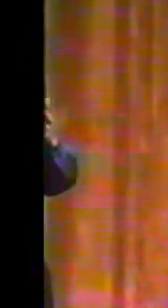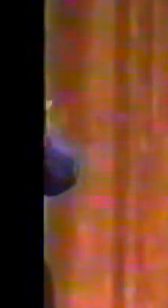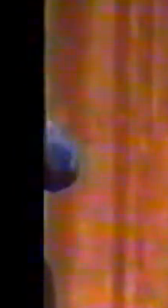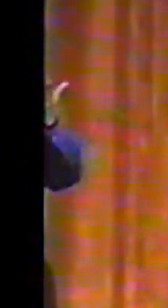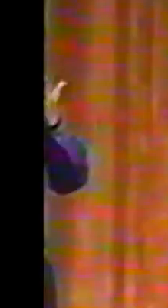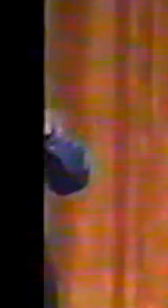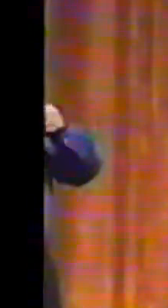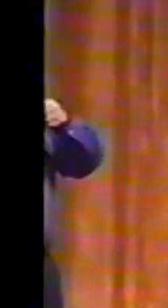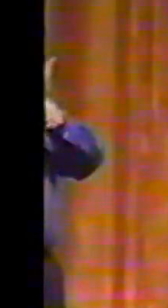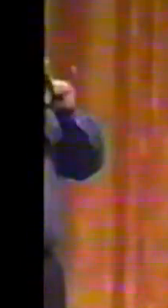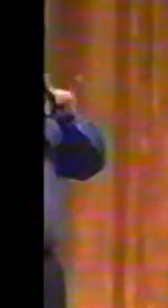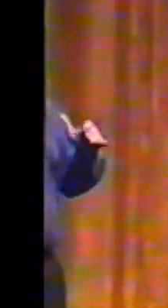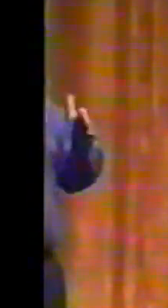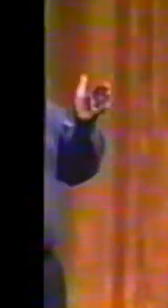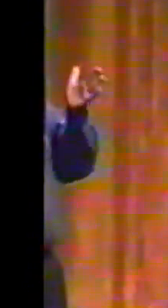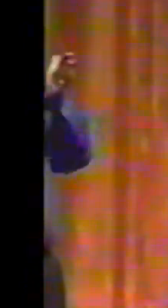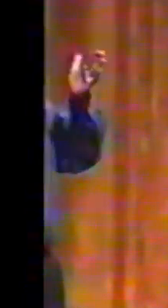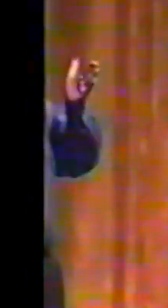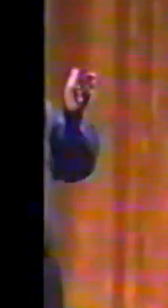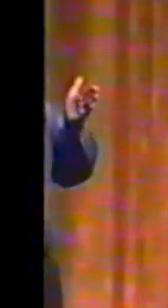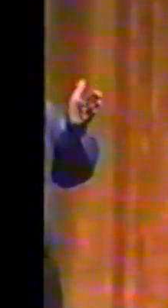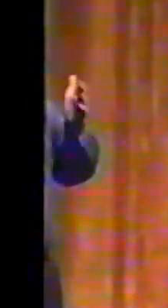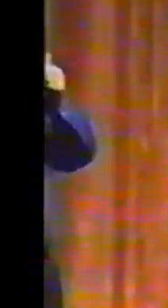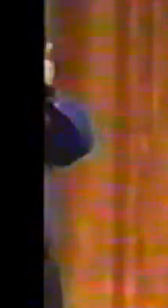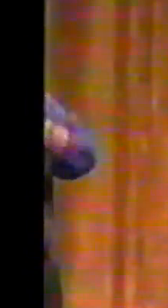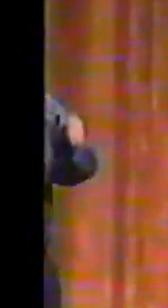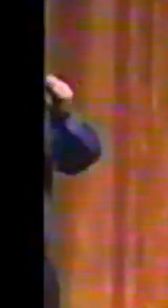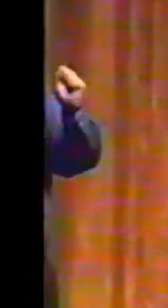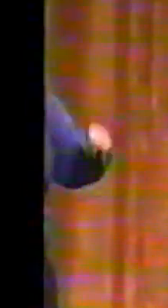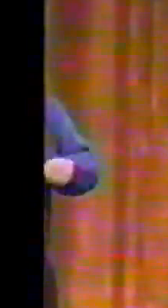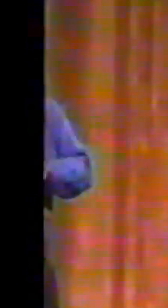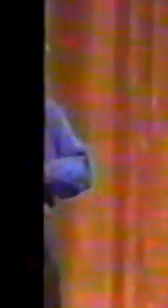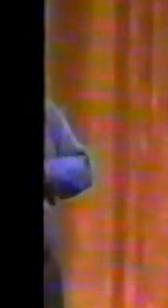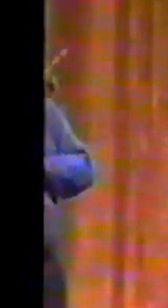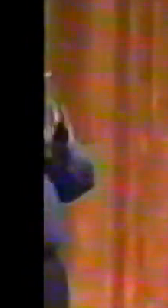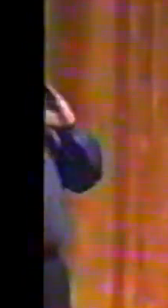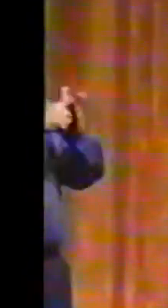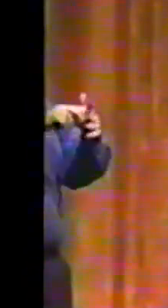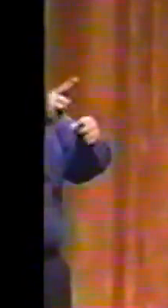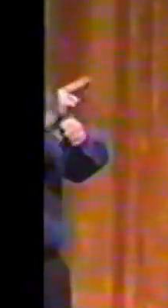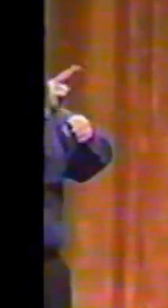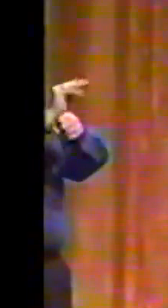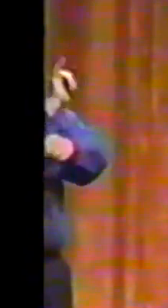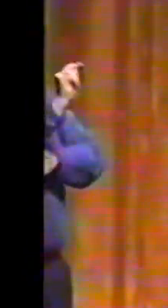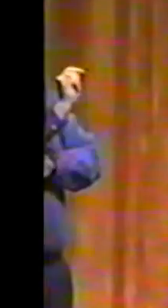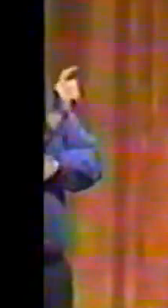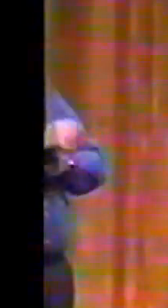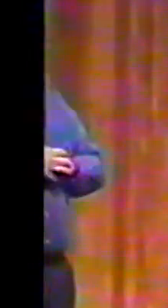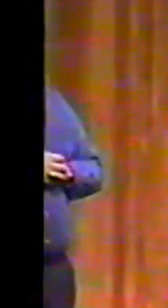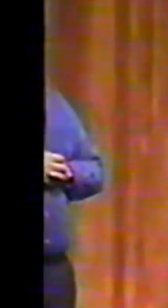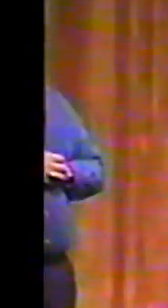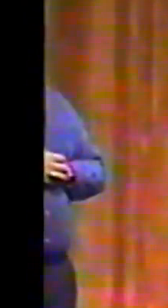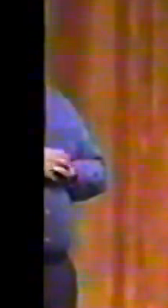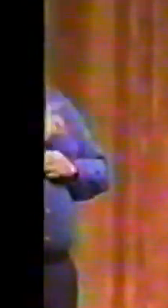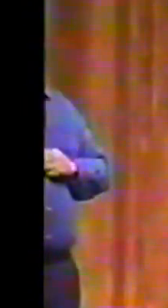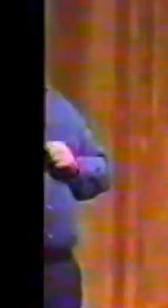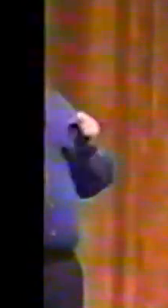businesses, and so on, against the tracking system that it was never put into place. It's amazing to think